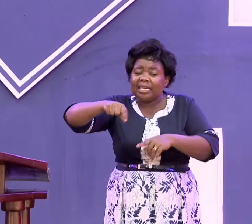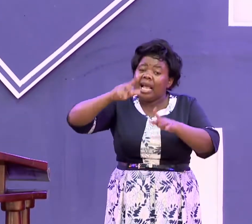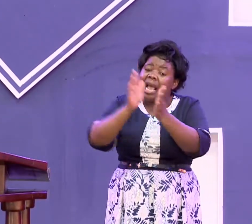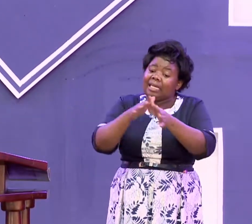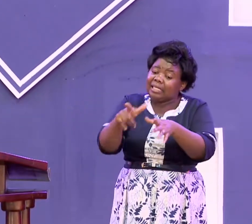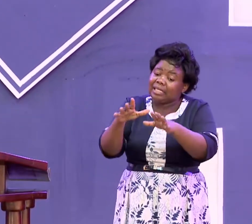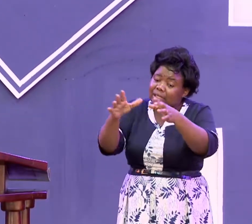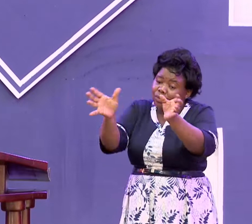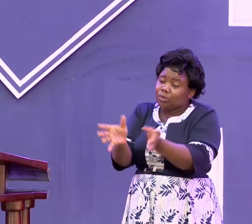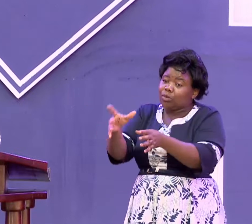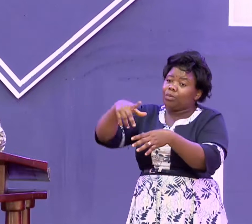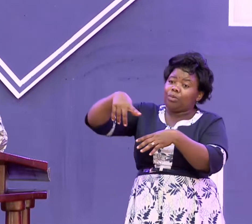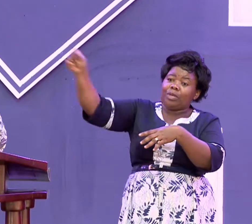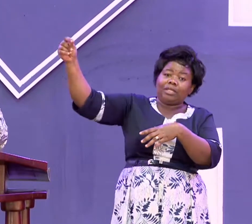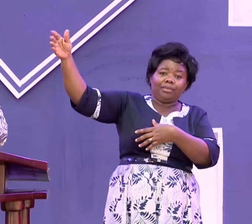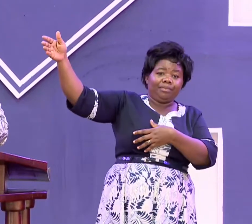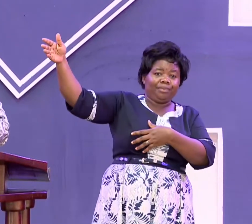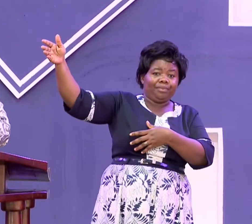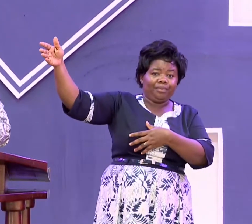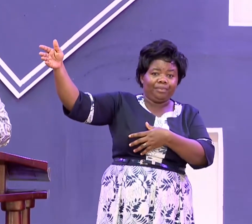went there. Era group eno yagenda yo.